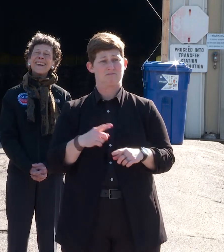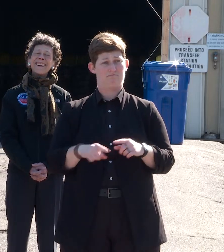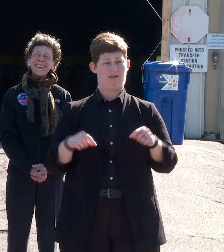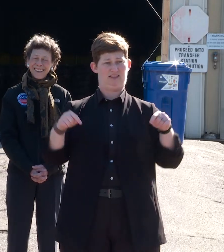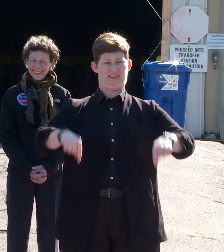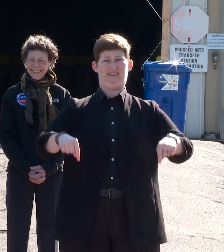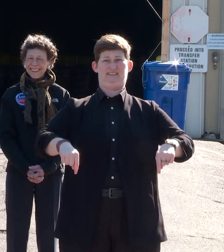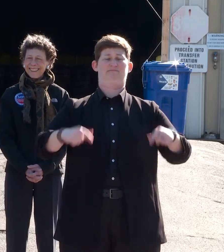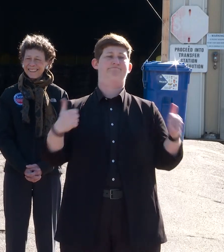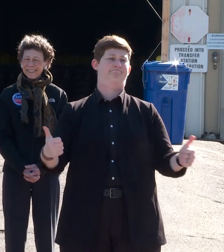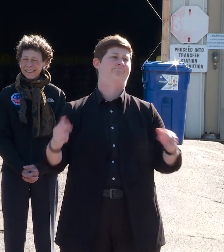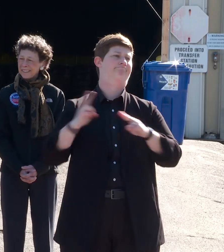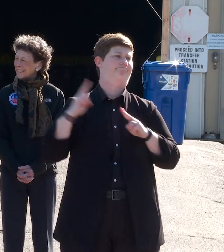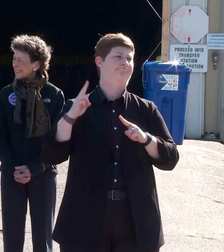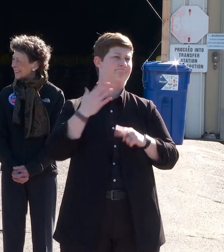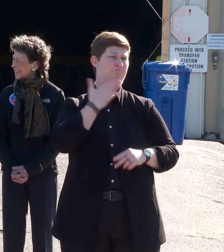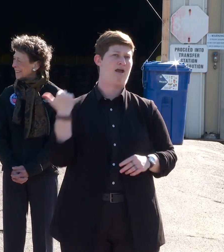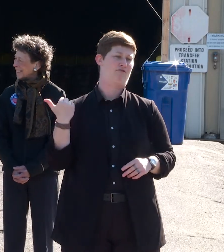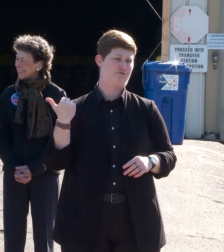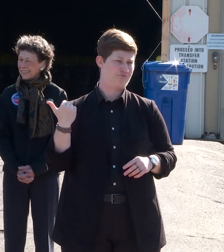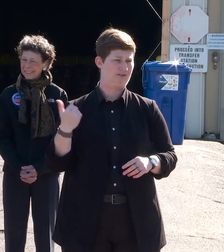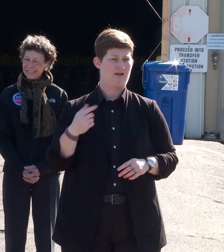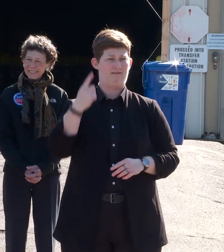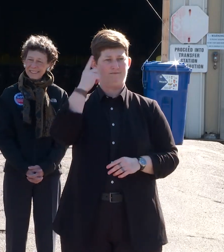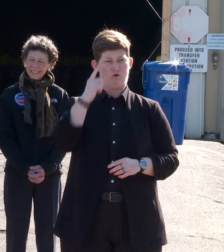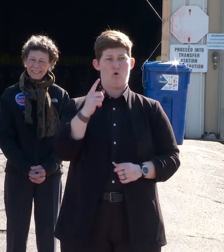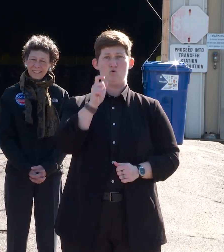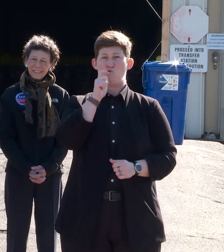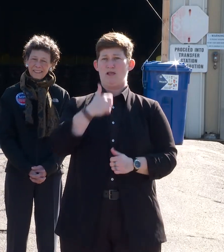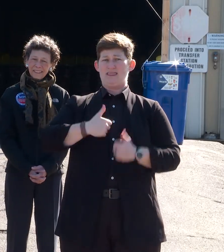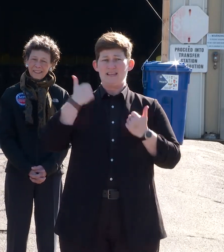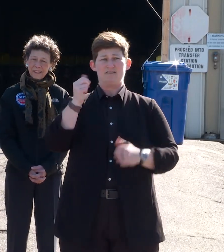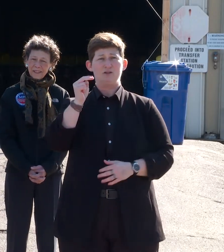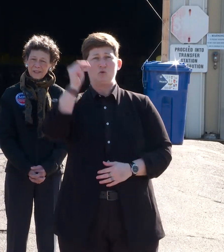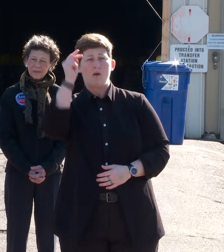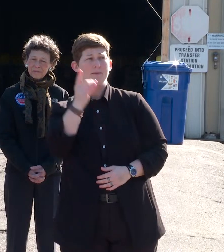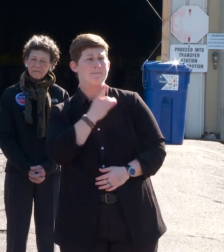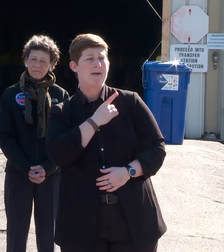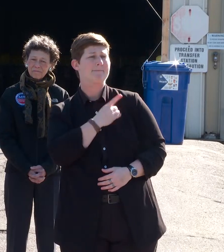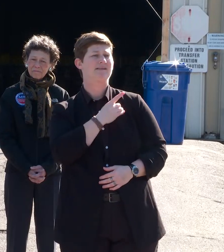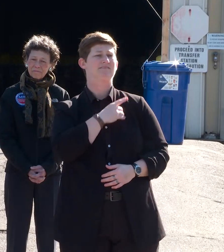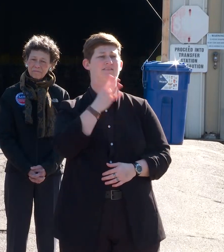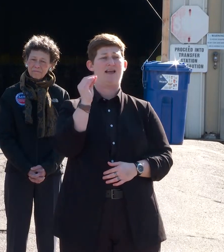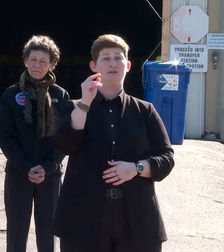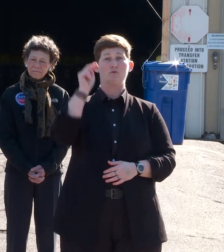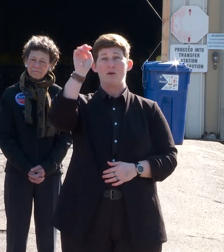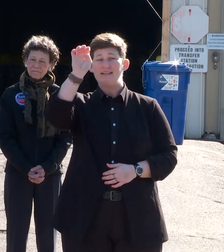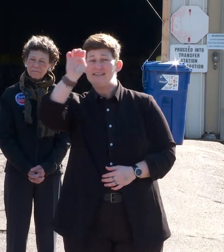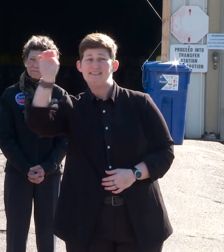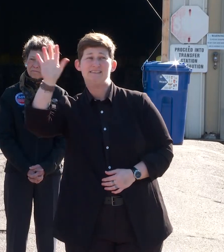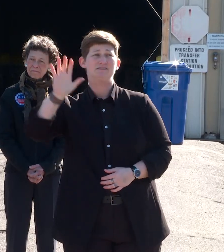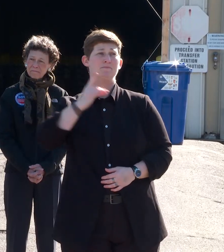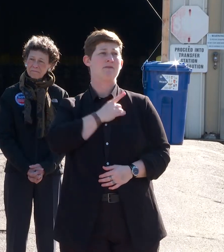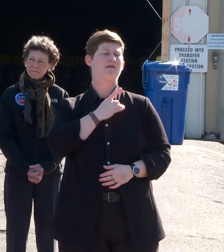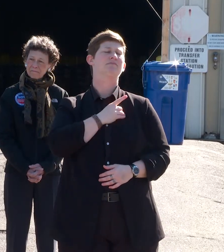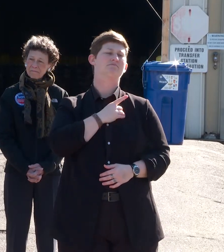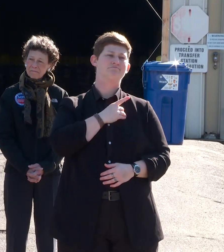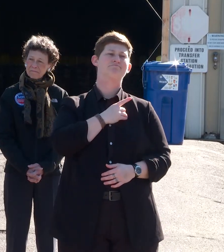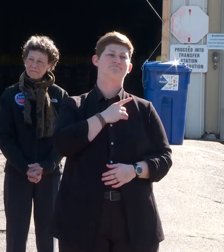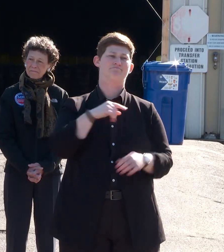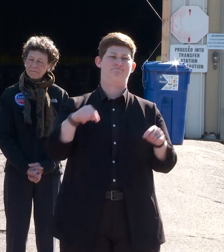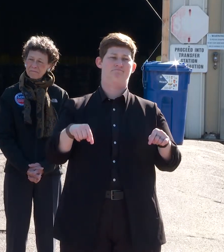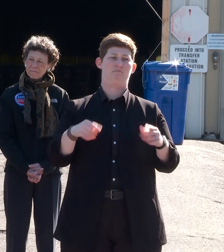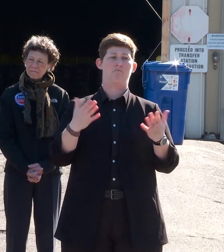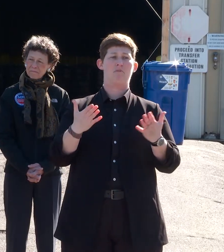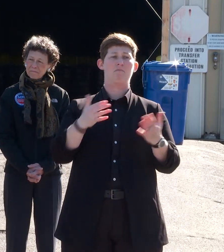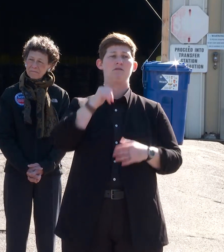fantastic experience for people who live on the north side and in Northeast Minneapolis. You might not think that those couple